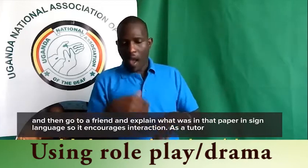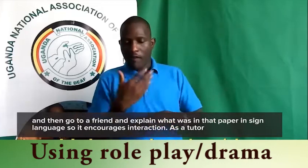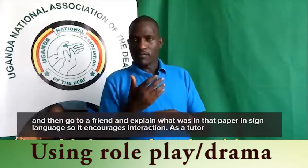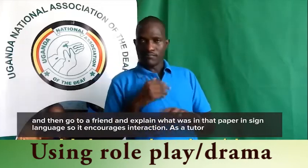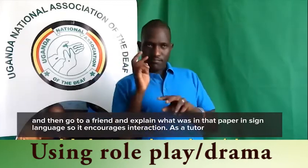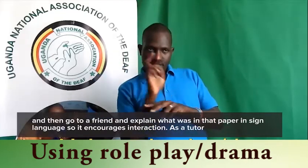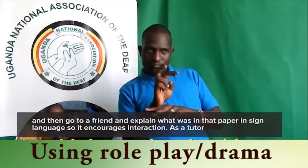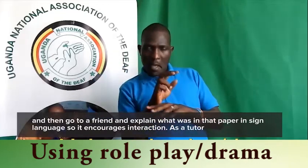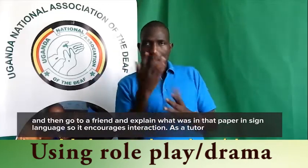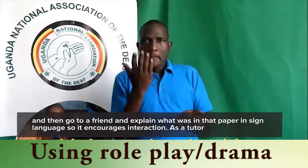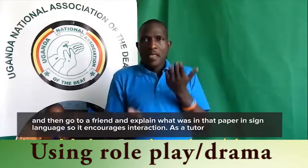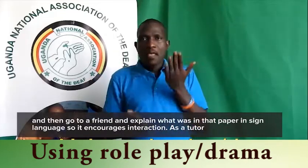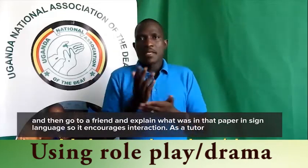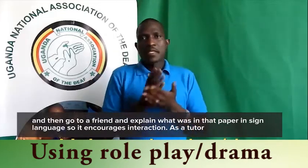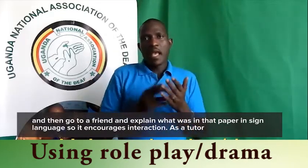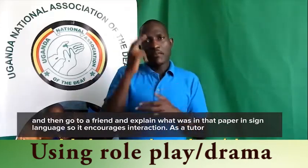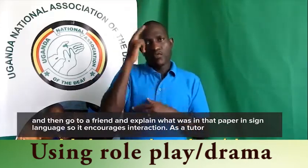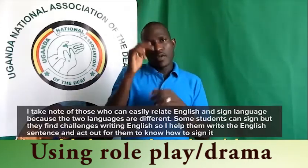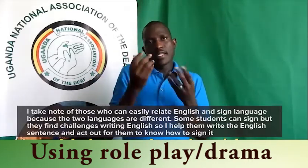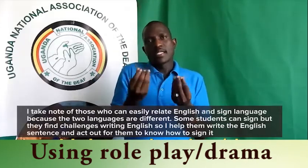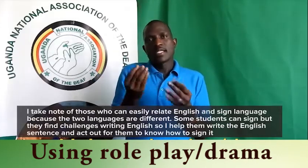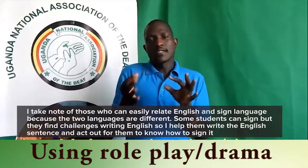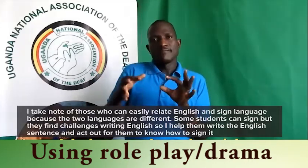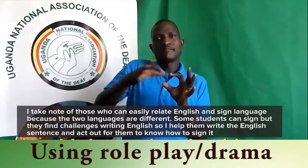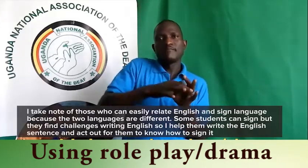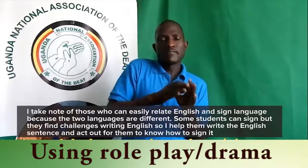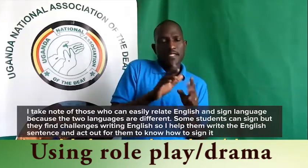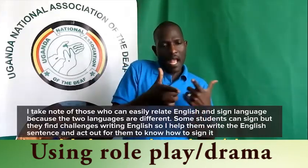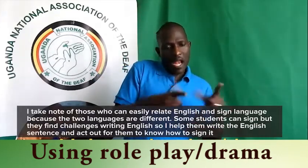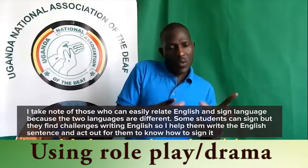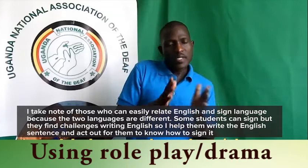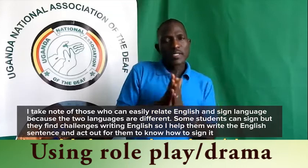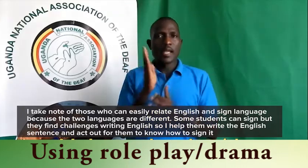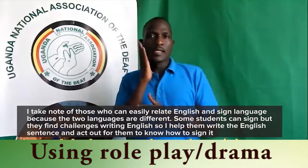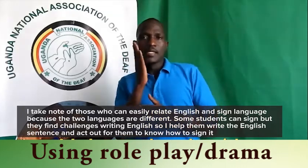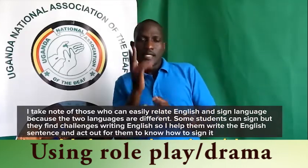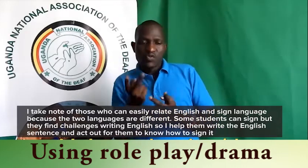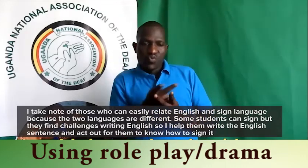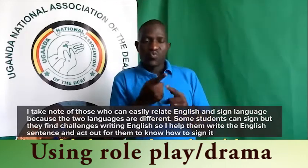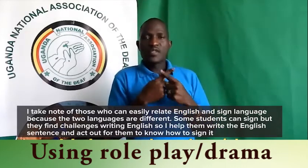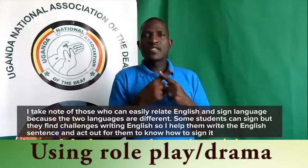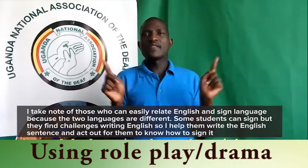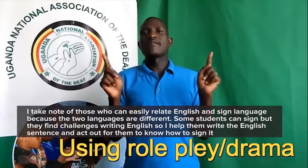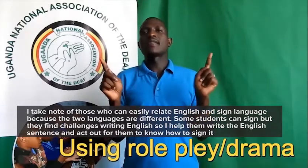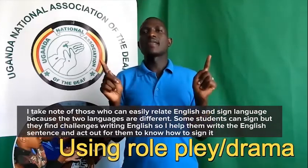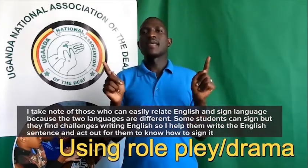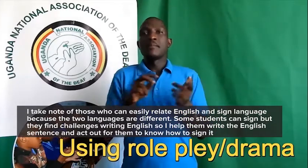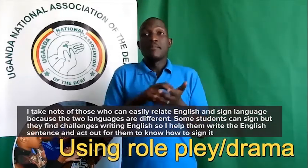interaction. Then as a tutor, I take note of those who can easily relate English and sign language because the